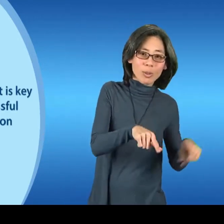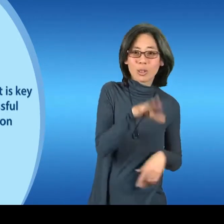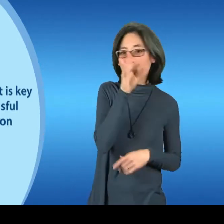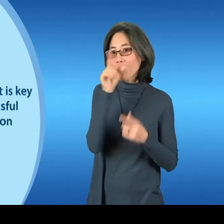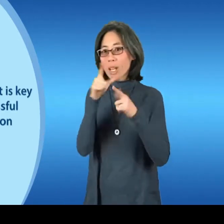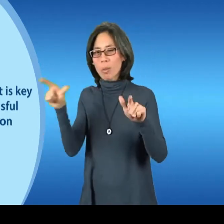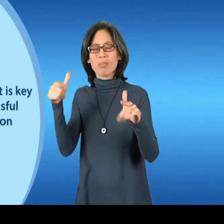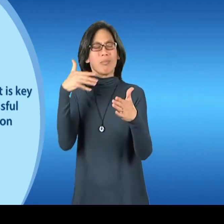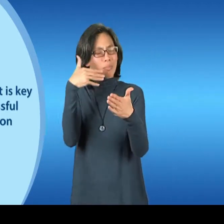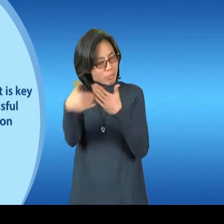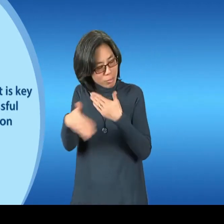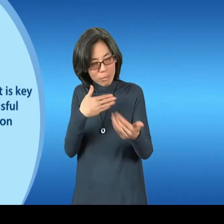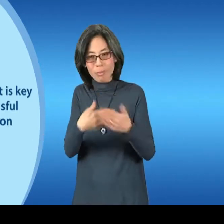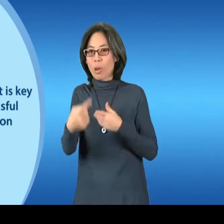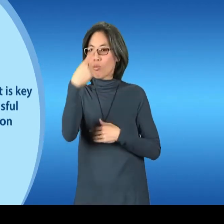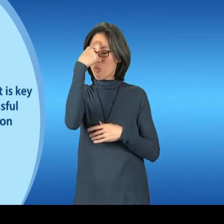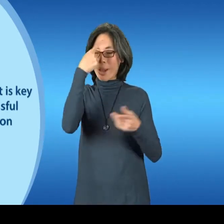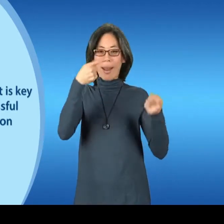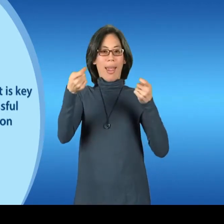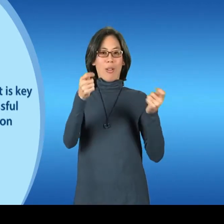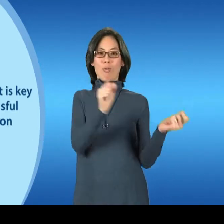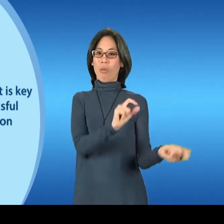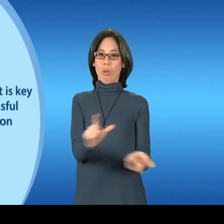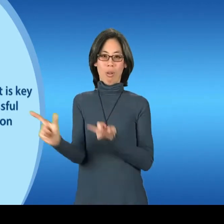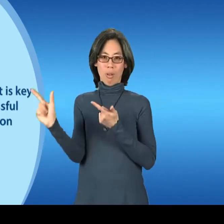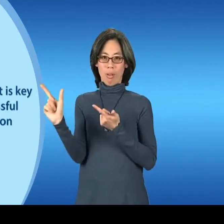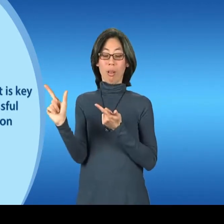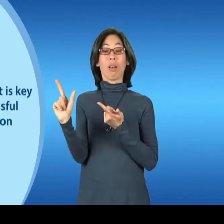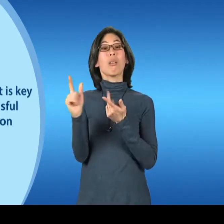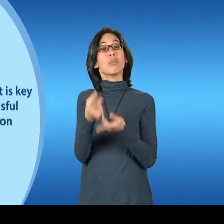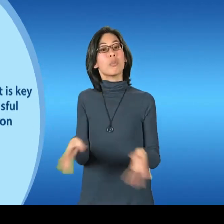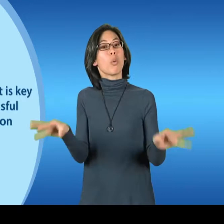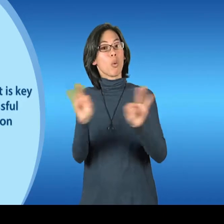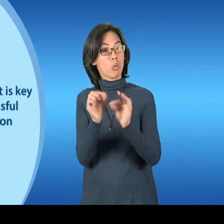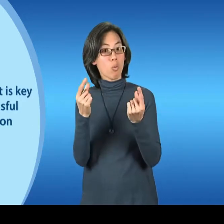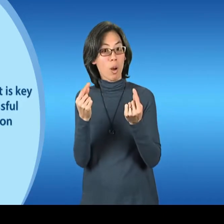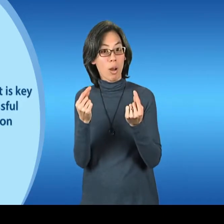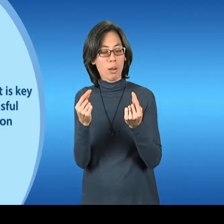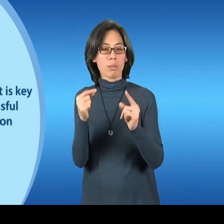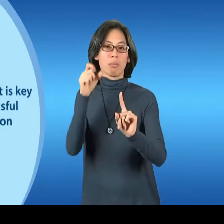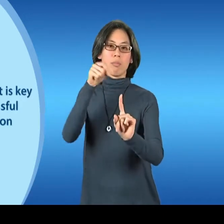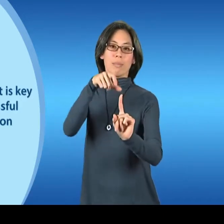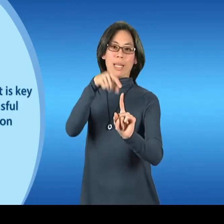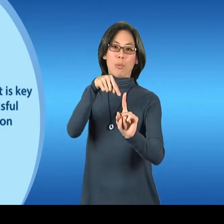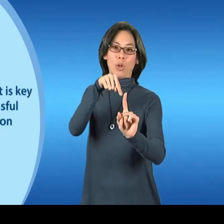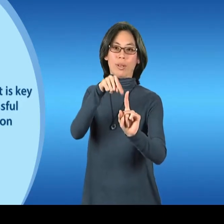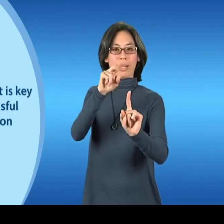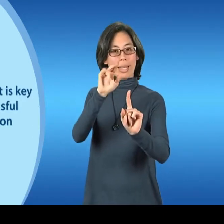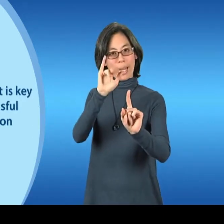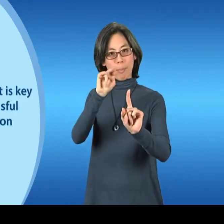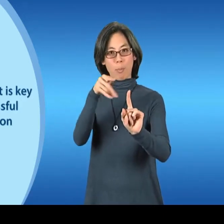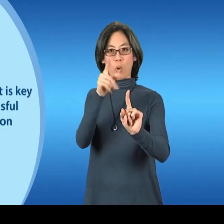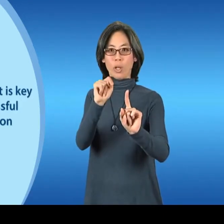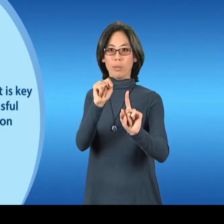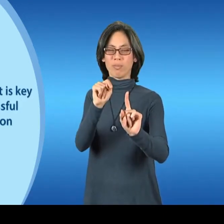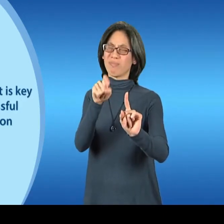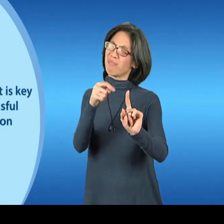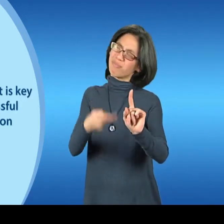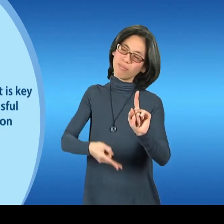or for spoken languages, the brain can handle all of these situations. What's important is the input. The input needs to be as high in